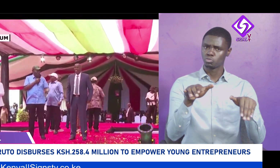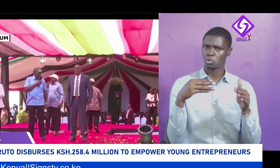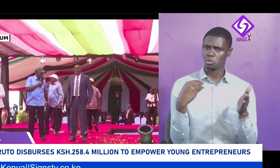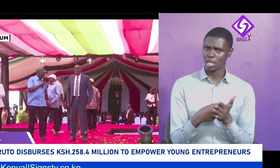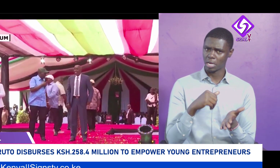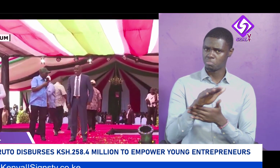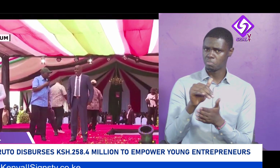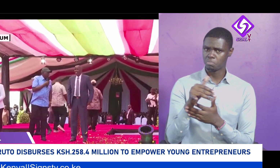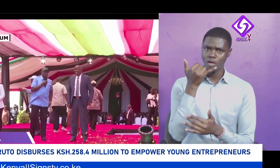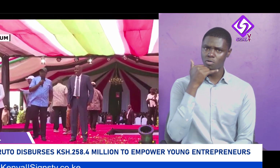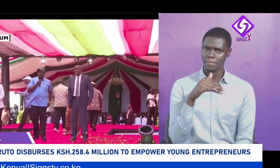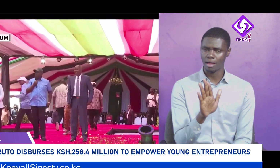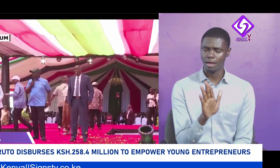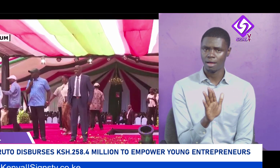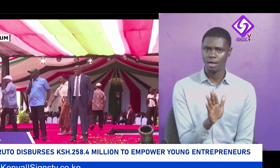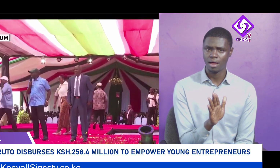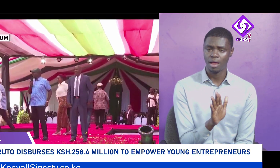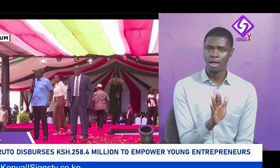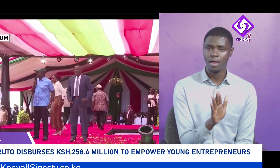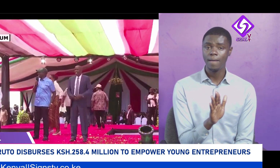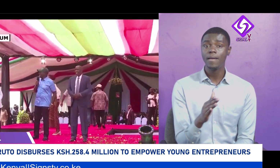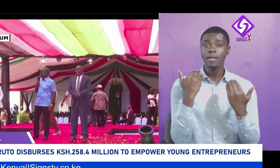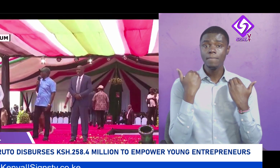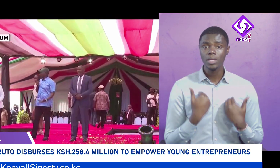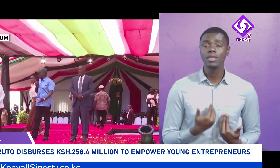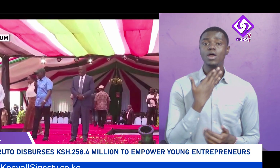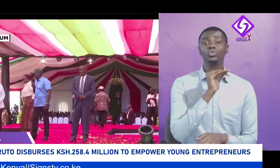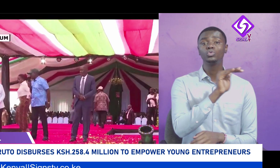yako, mimi nataka niwaulize hawa wangwana.